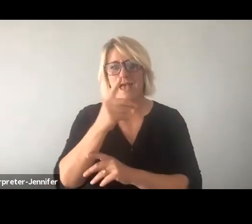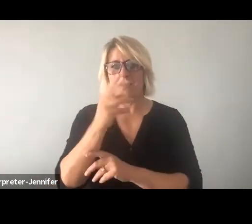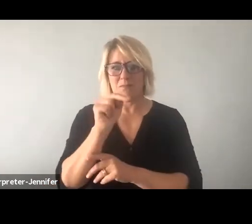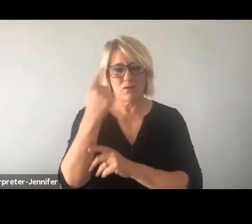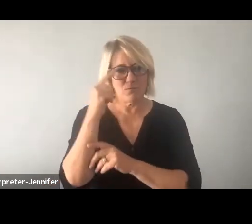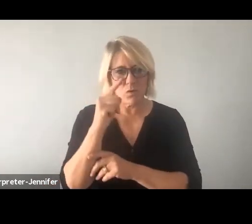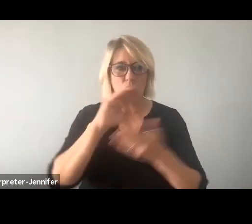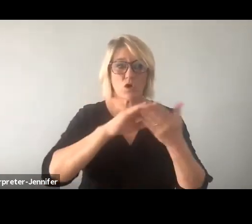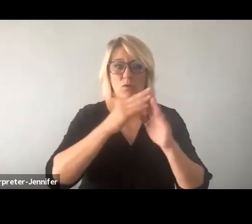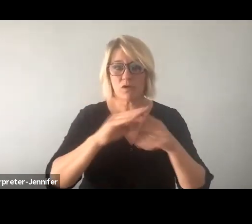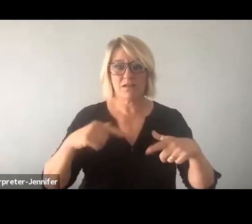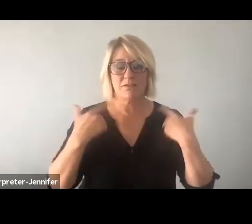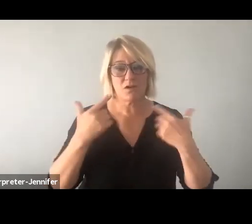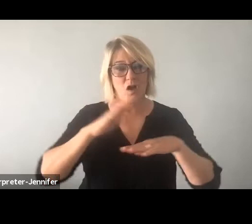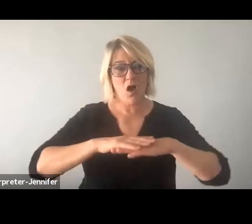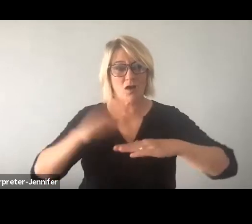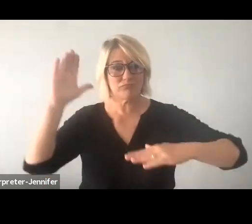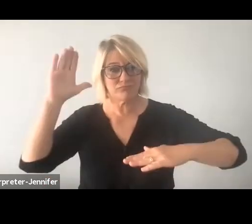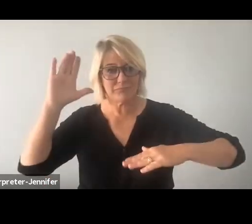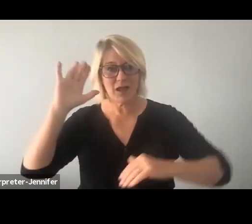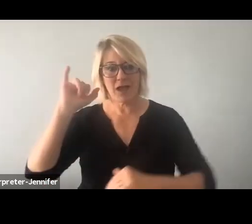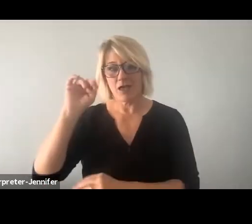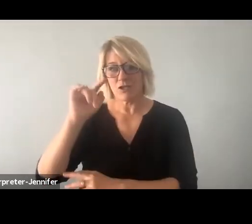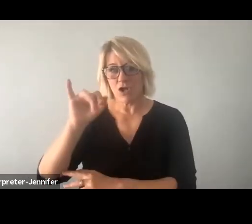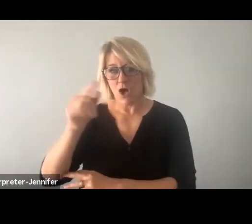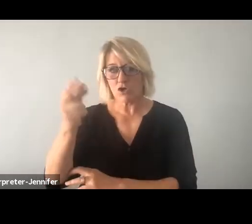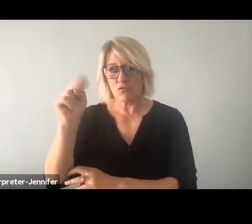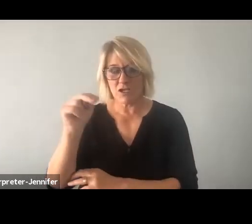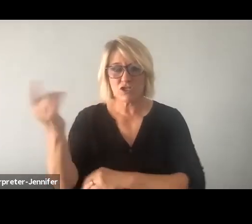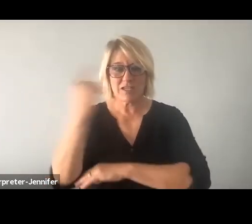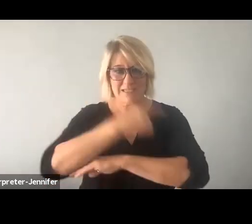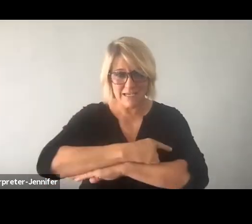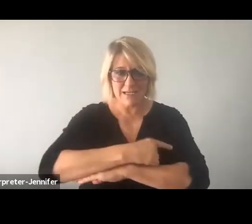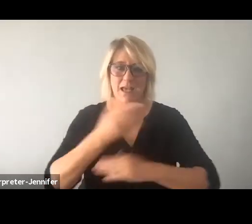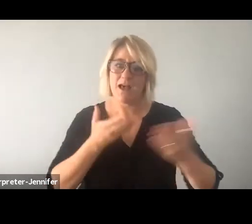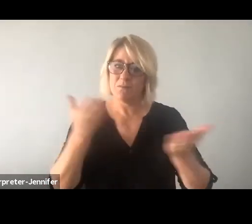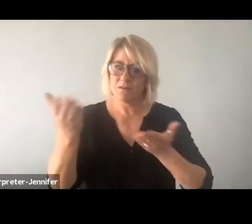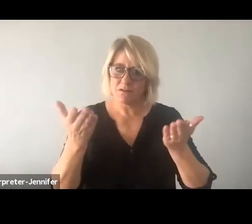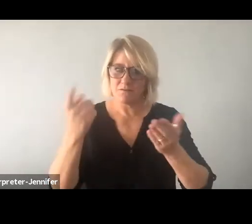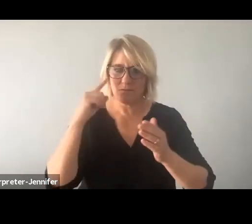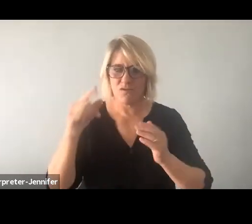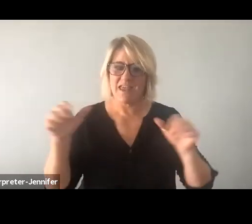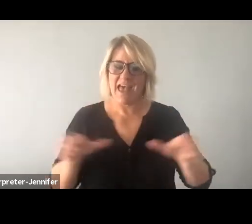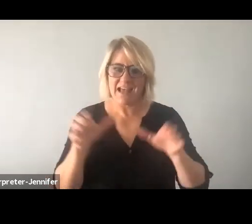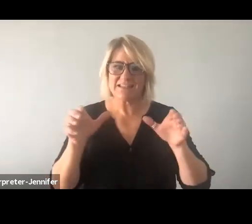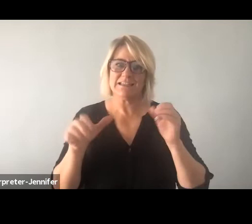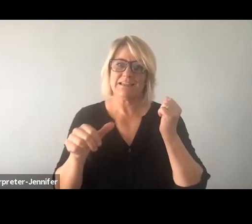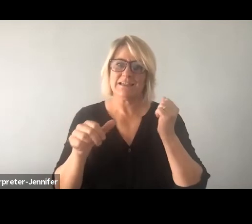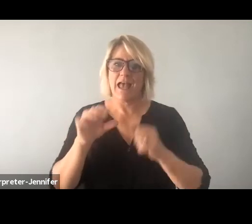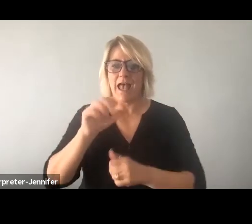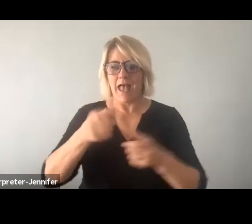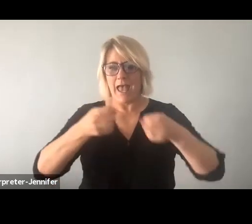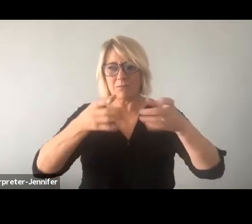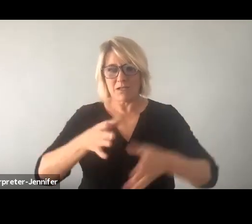on Inauguration Day and have been serving as the acting administrator since that time. The mission